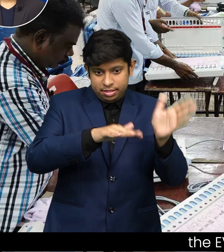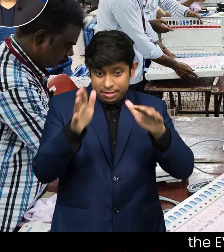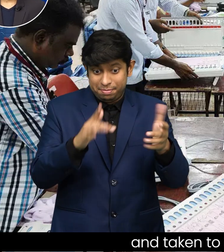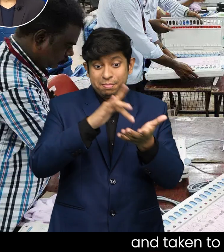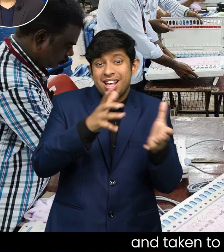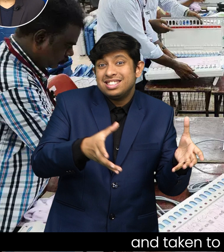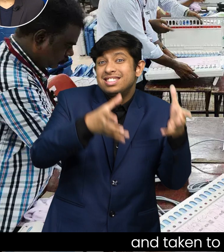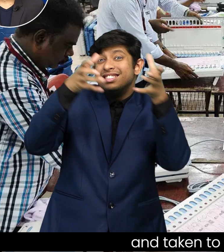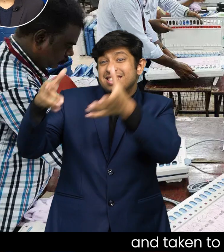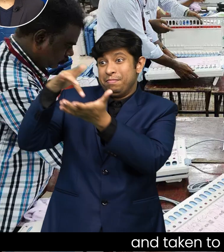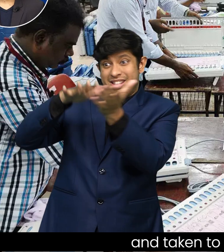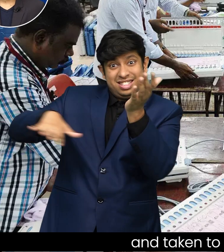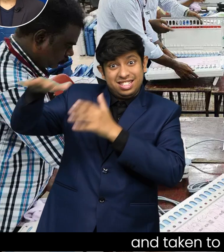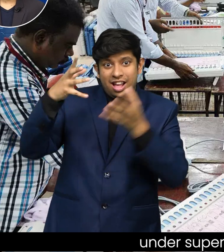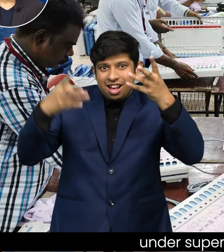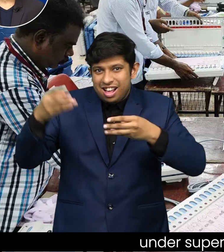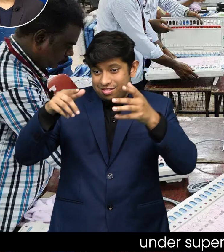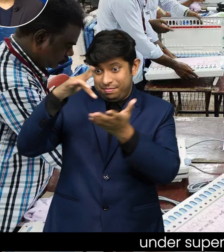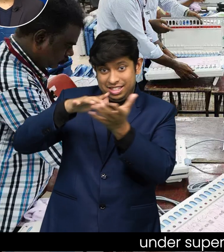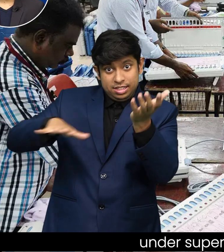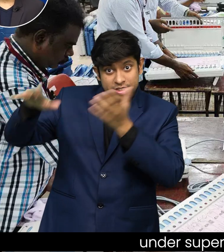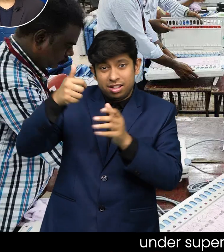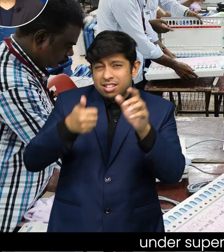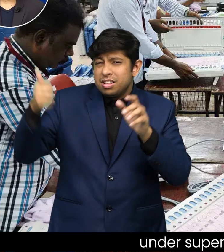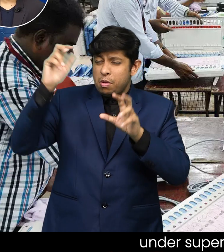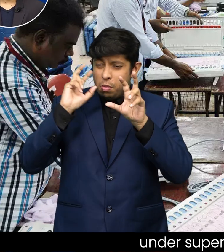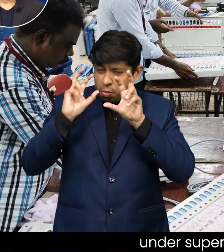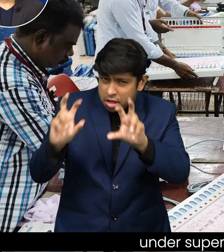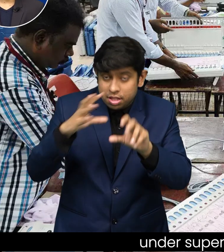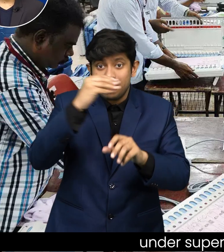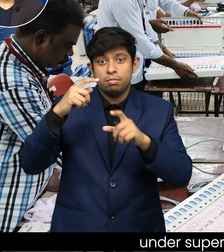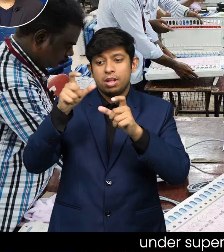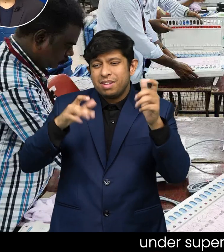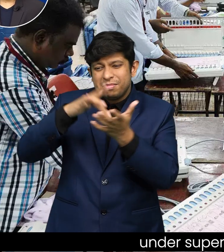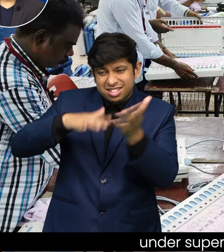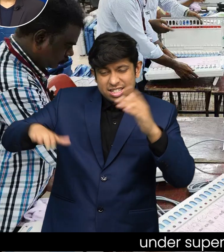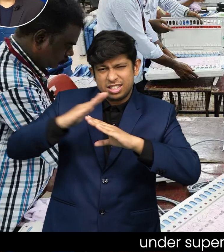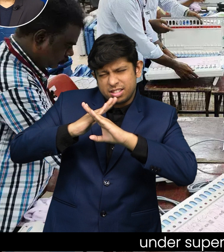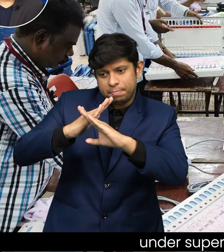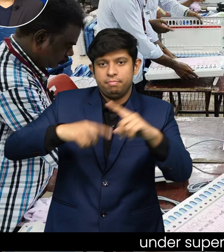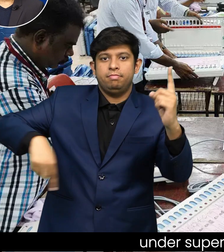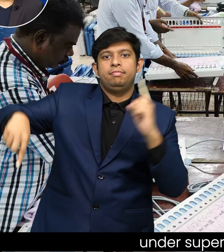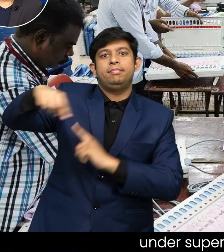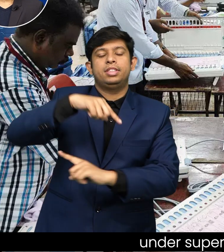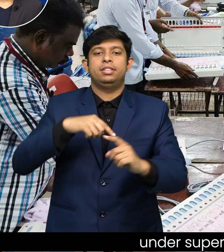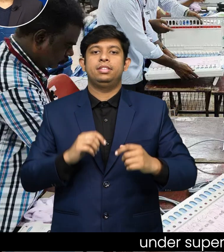sealed and taken to the counting station under supervision and security.